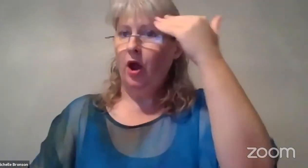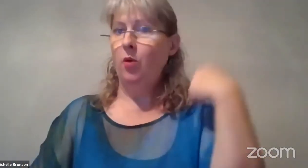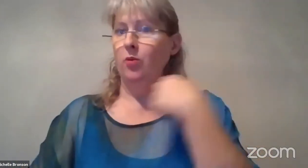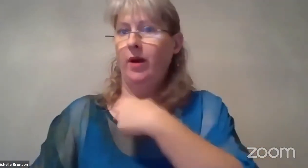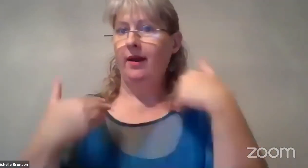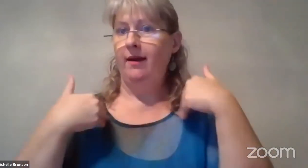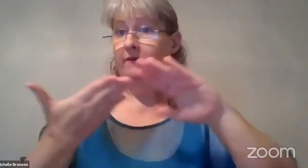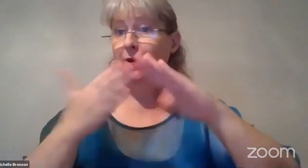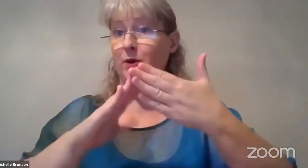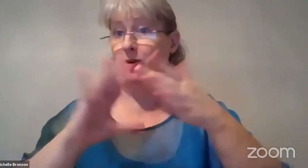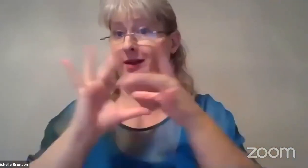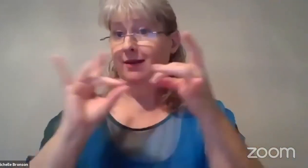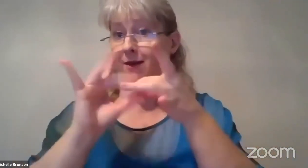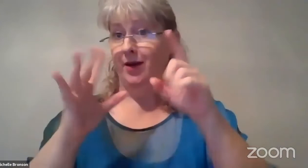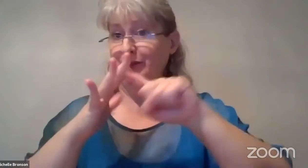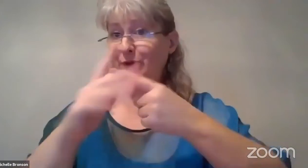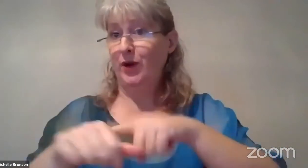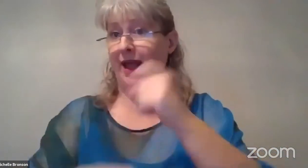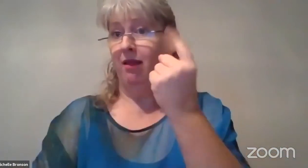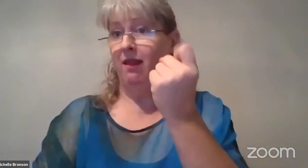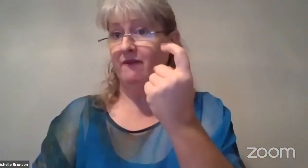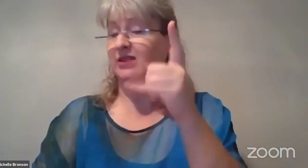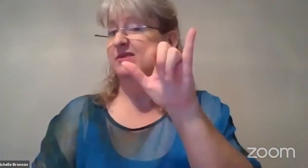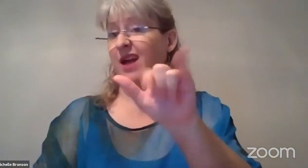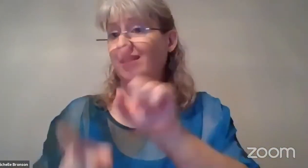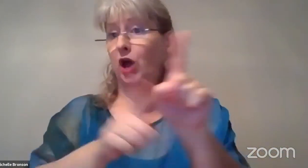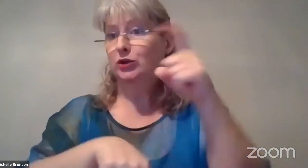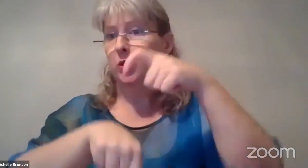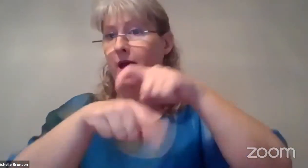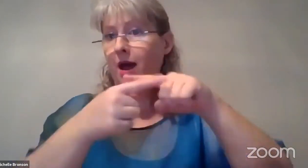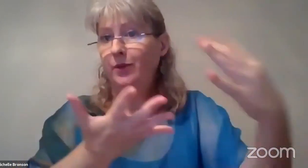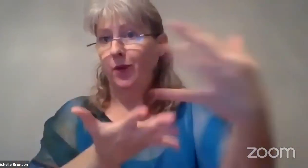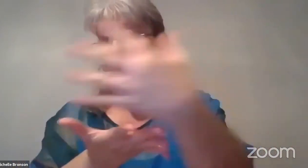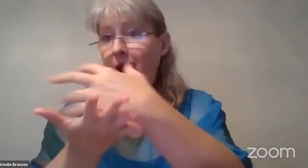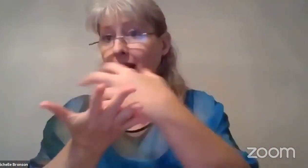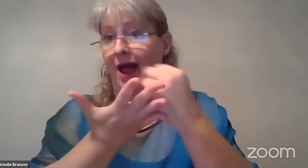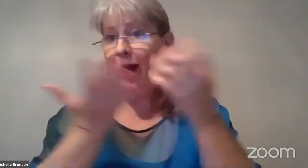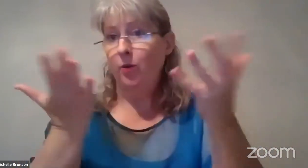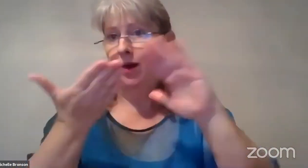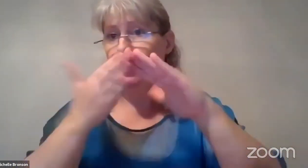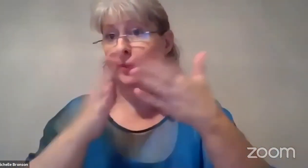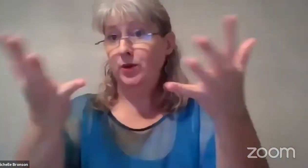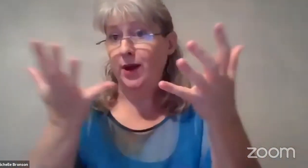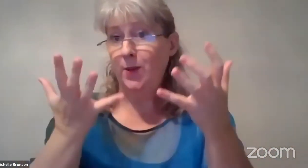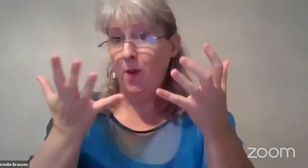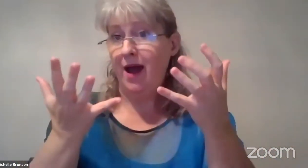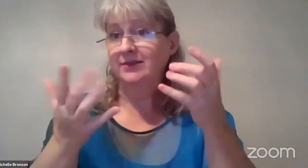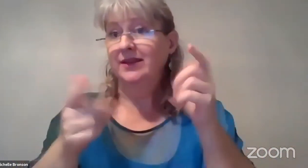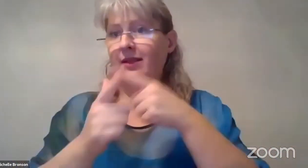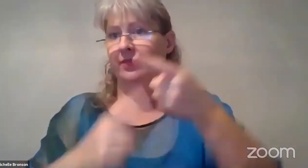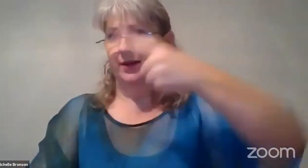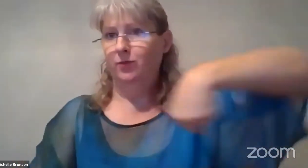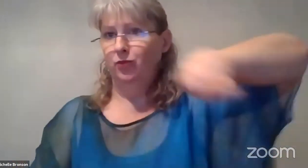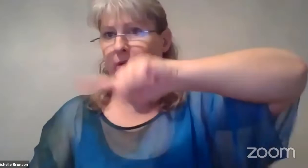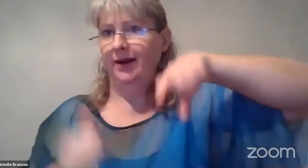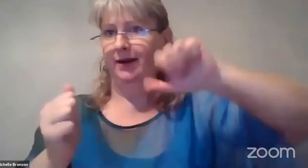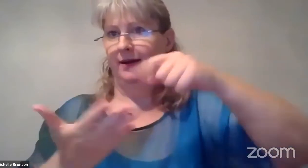plan. However, I am aware that we have community comments starting at 11. That would be a good time to gather the